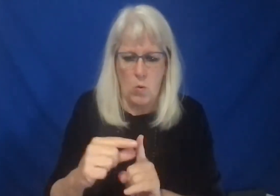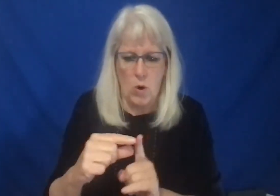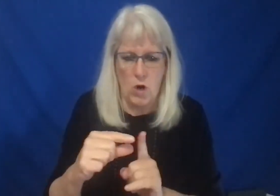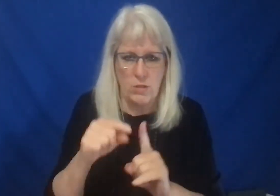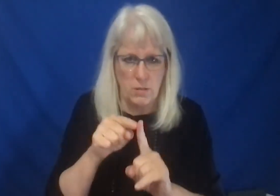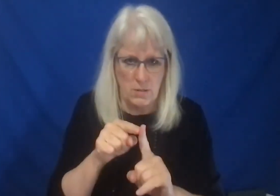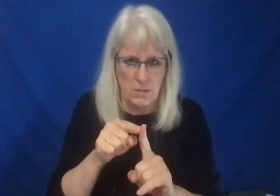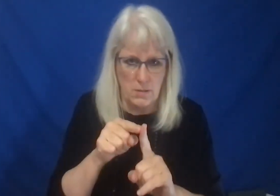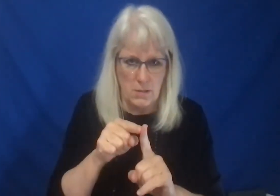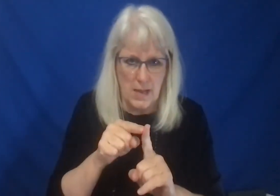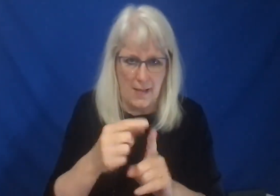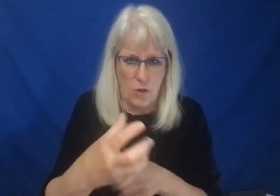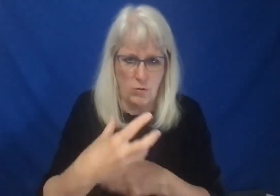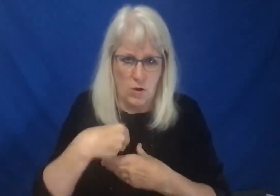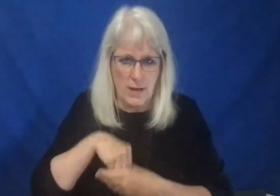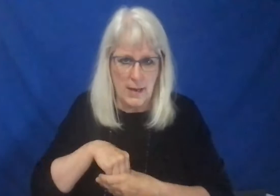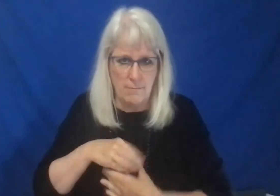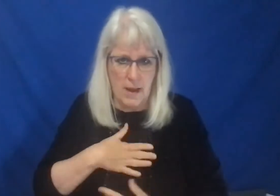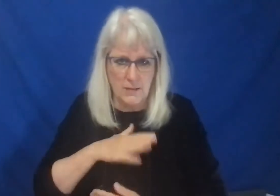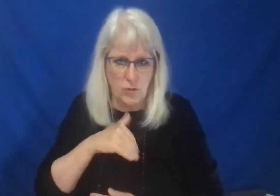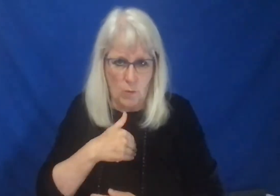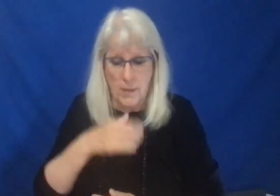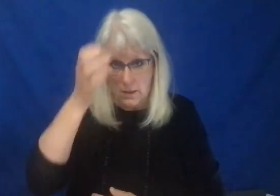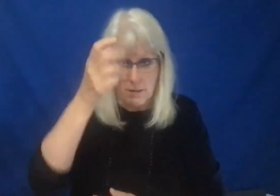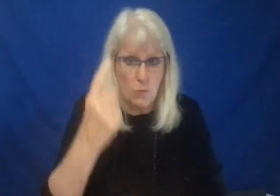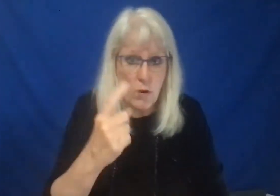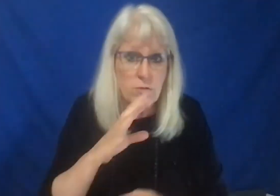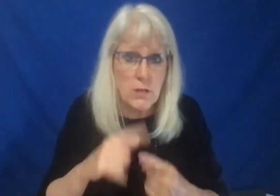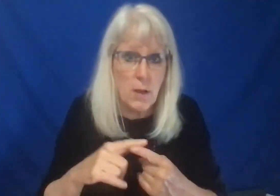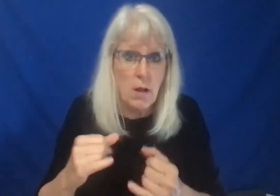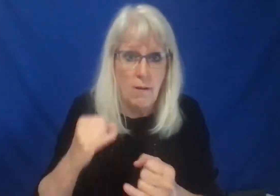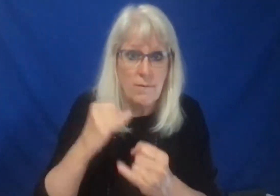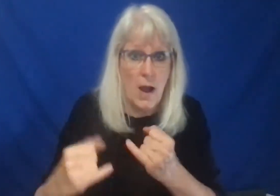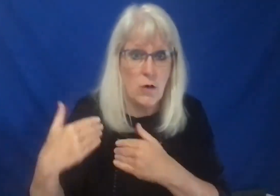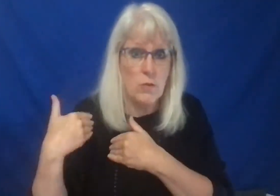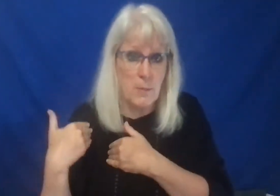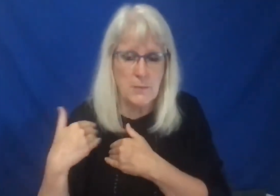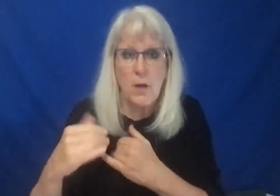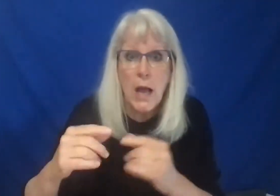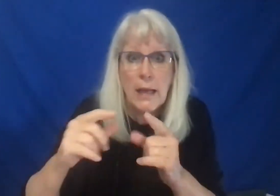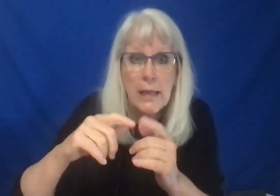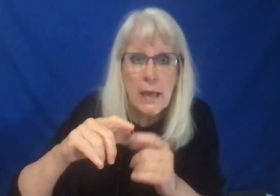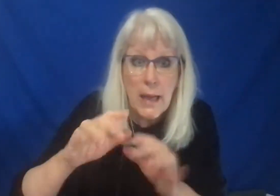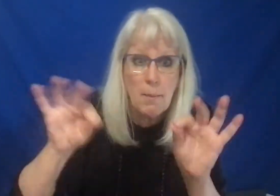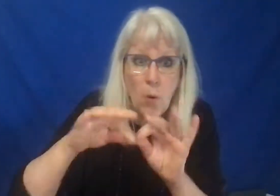my soul. So in concept 1, it talks about how the final responsibility, keyword, ultimate authority,